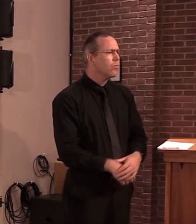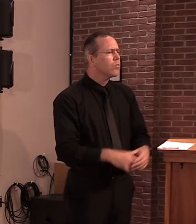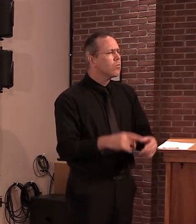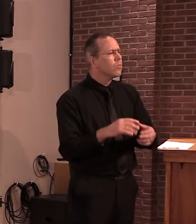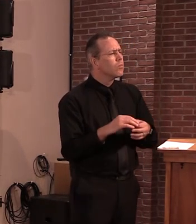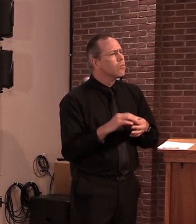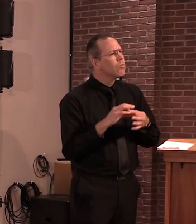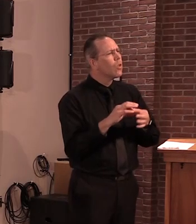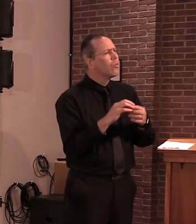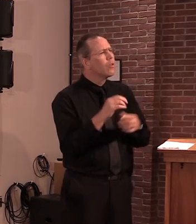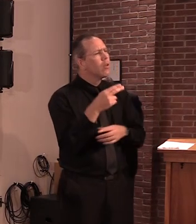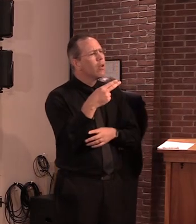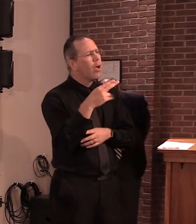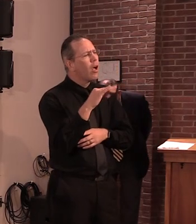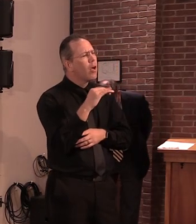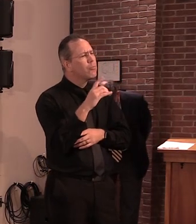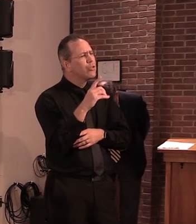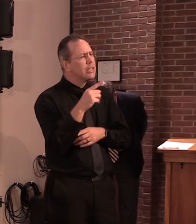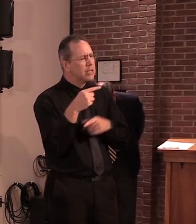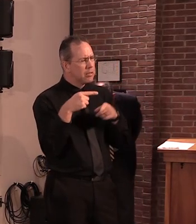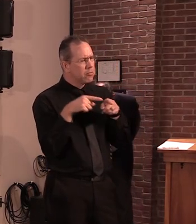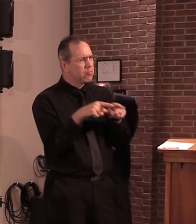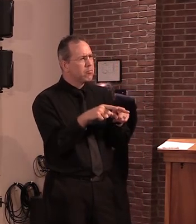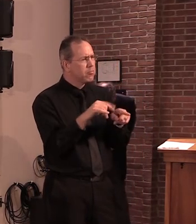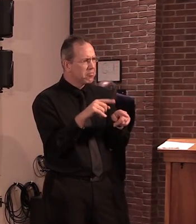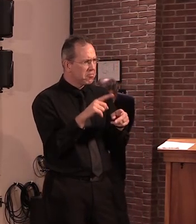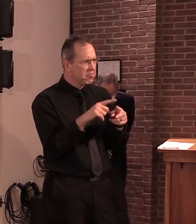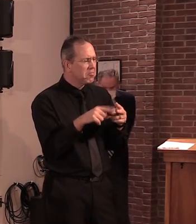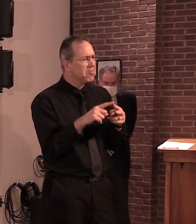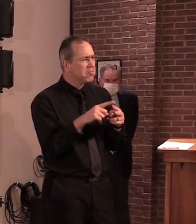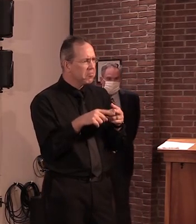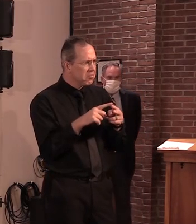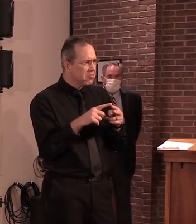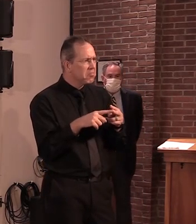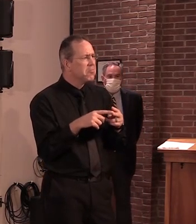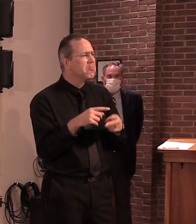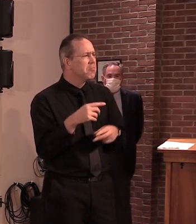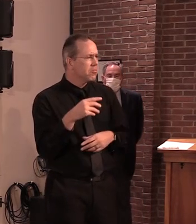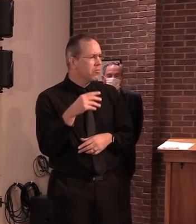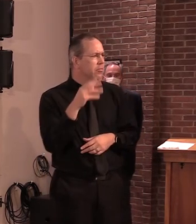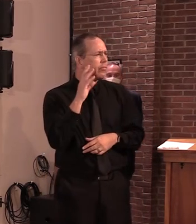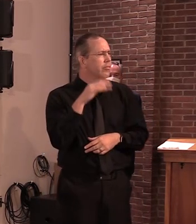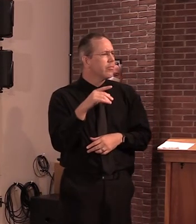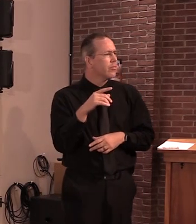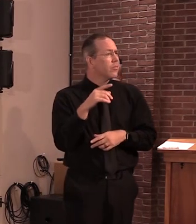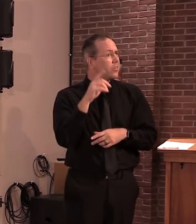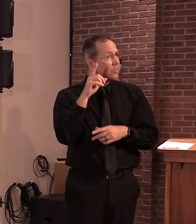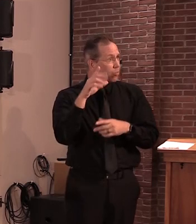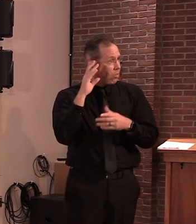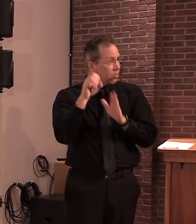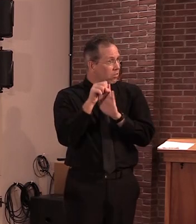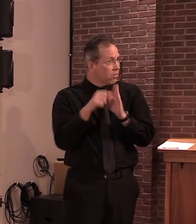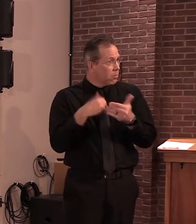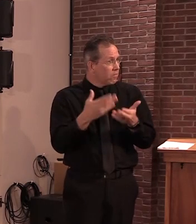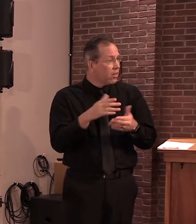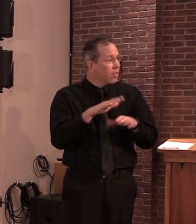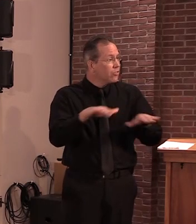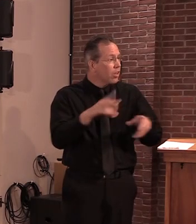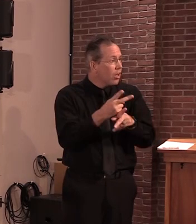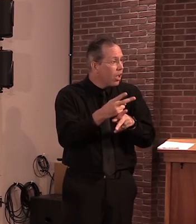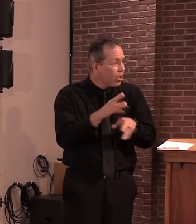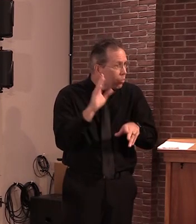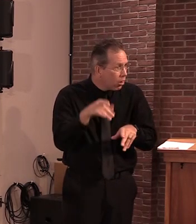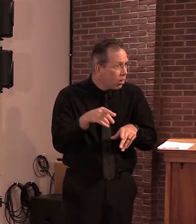Vermont, does the state plan to create daycares for parents who need to work while their kids are taking remote learning